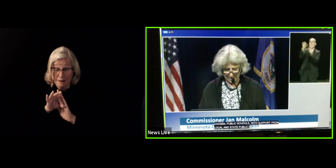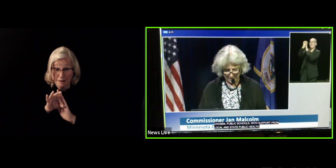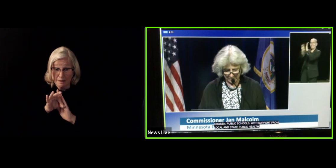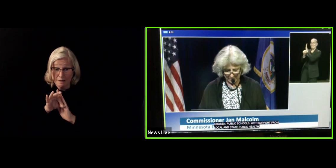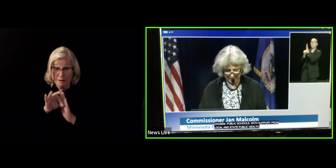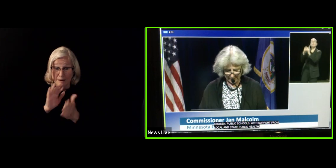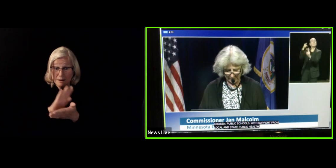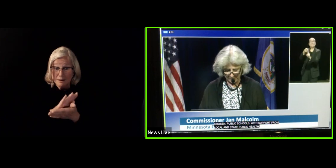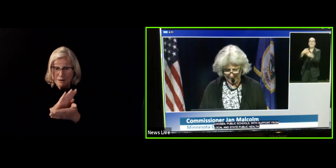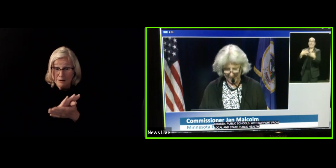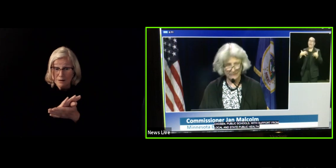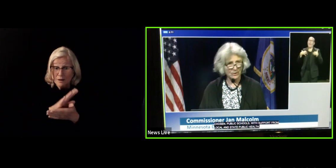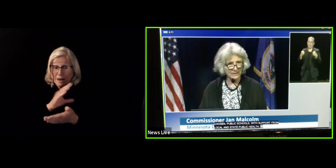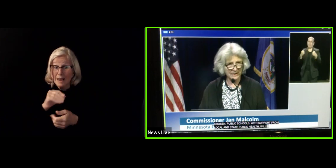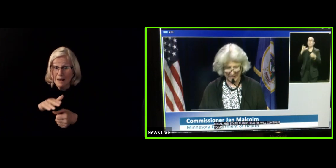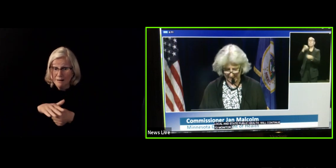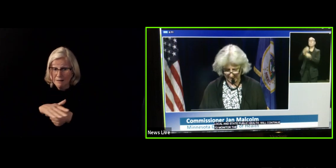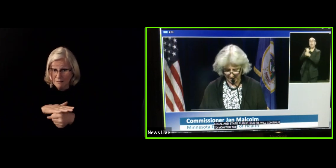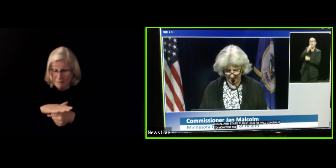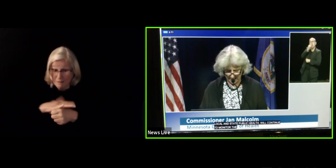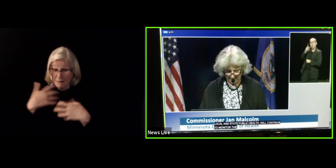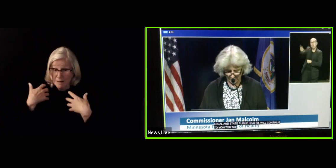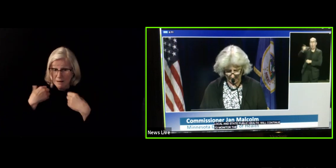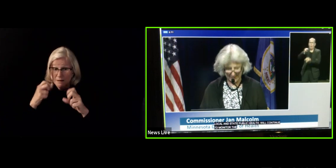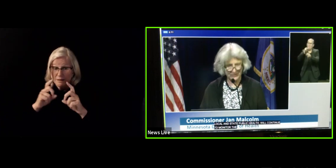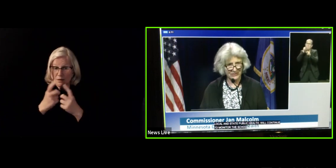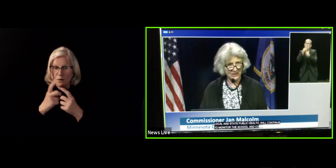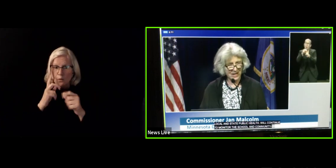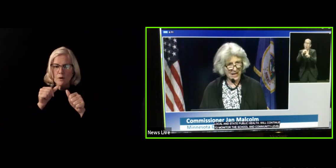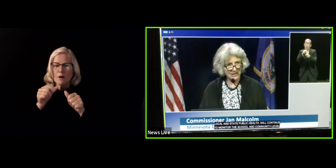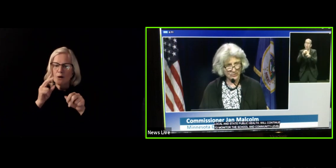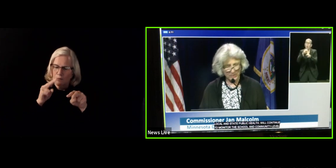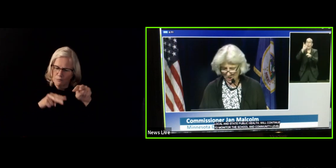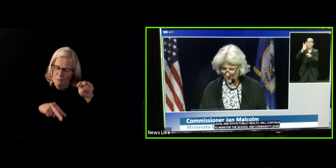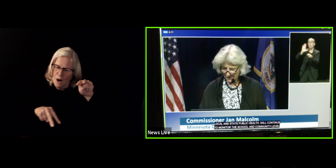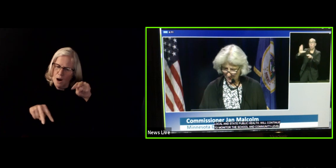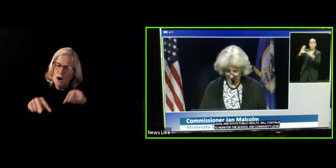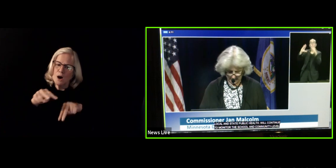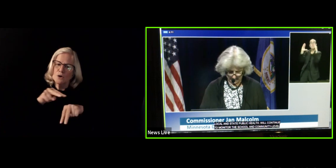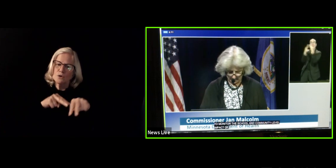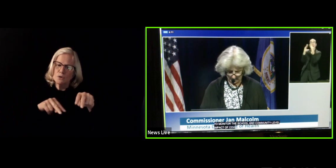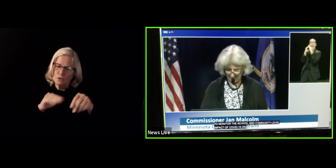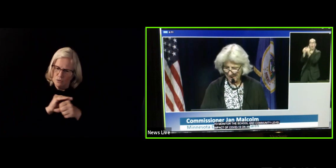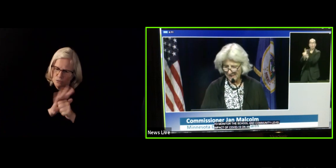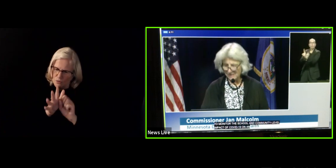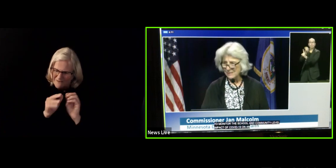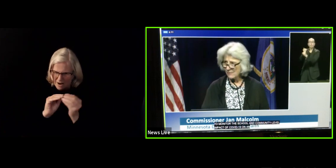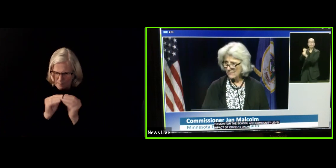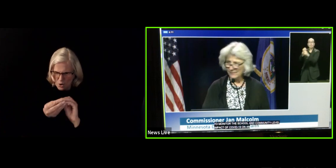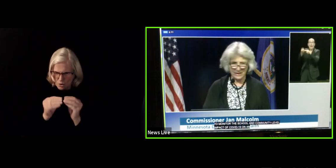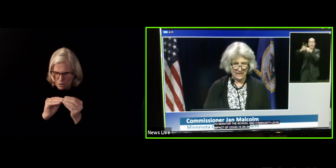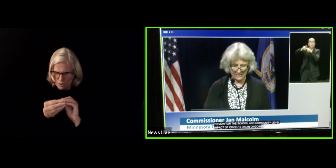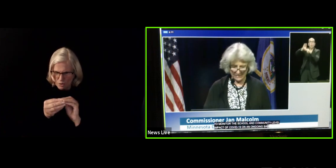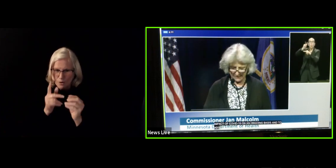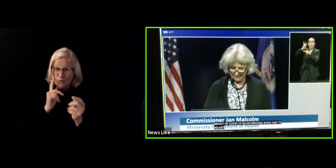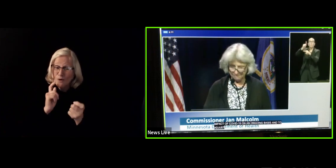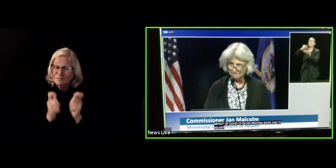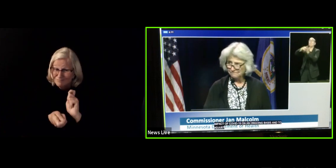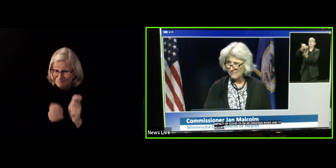and community level impact of COVID-19 on an ongoing basis and to adjust the learning model itself if that is